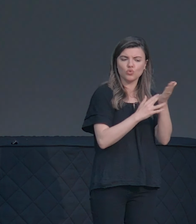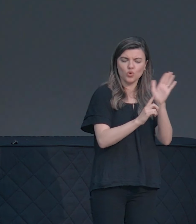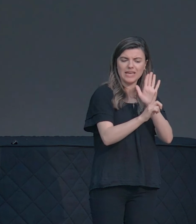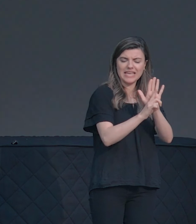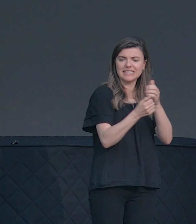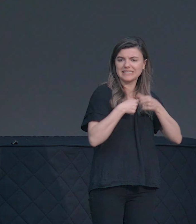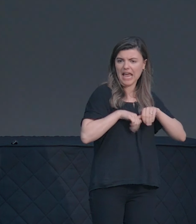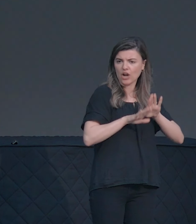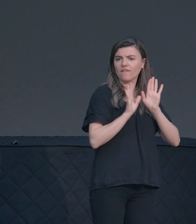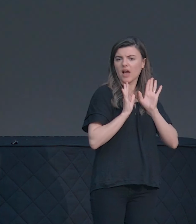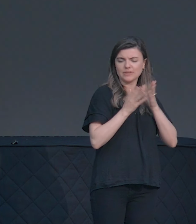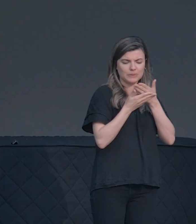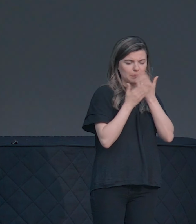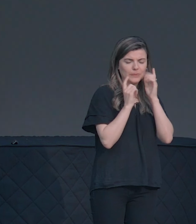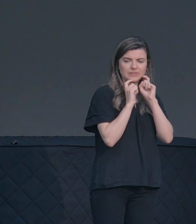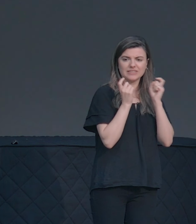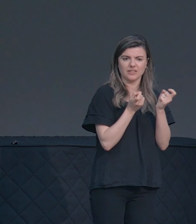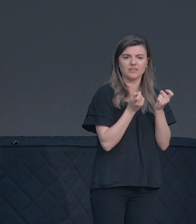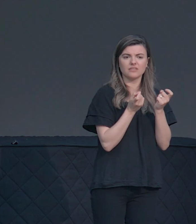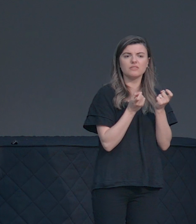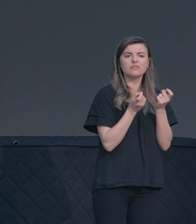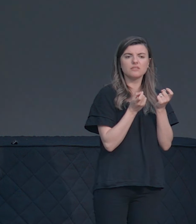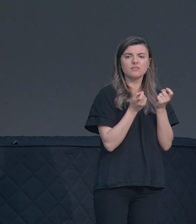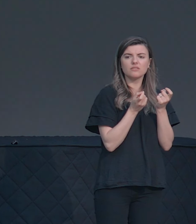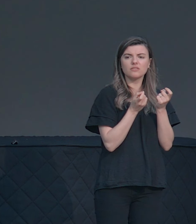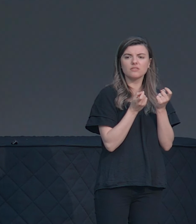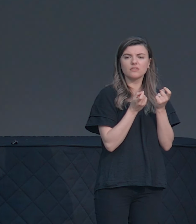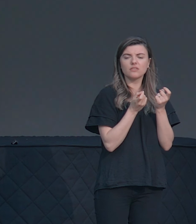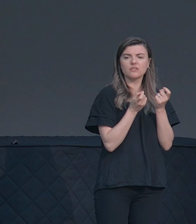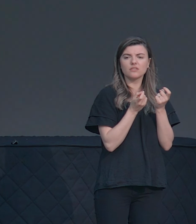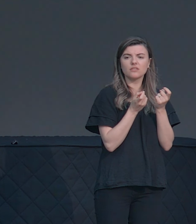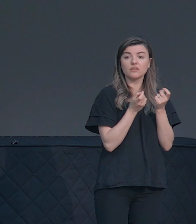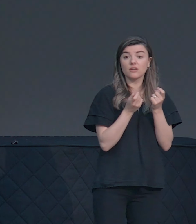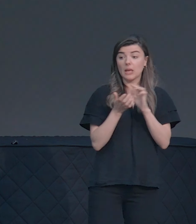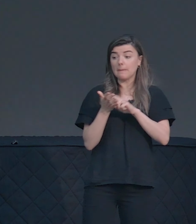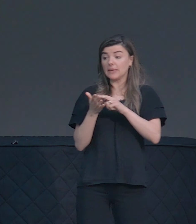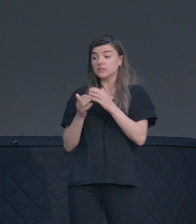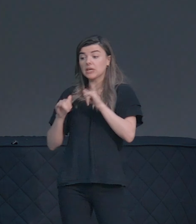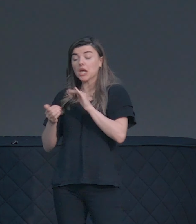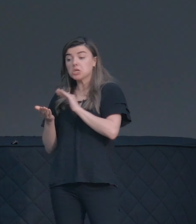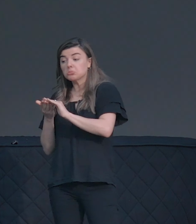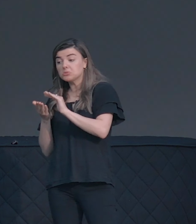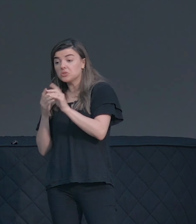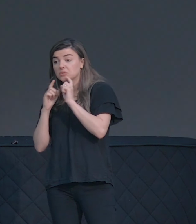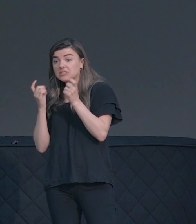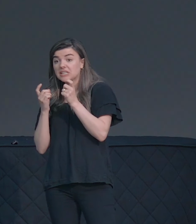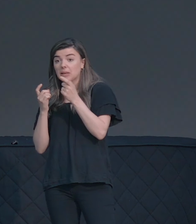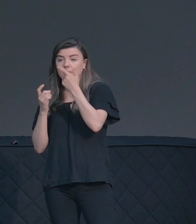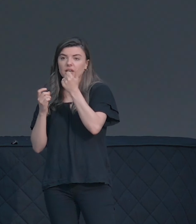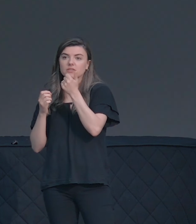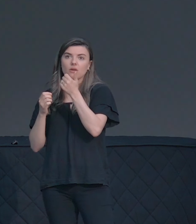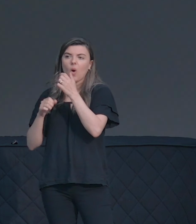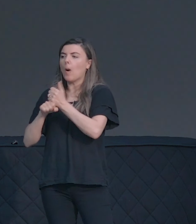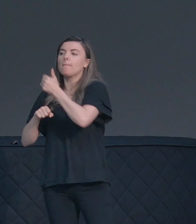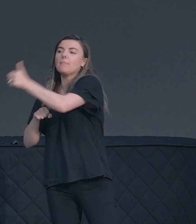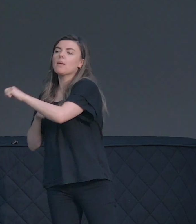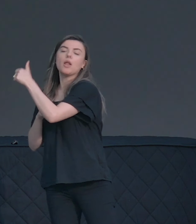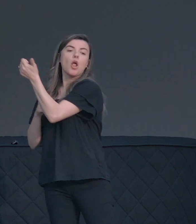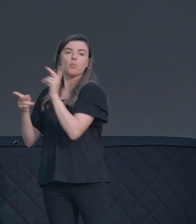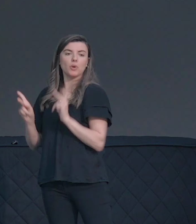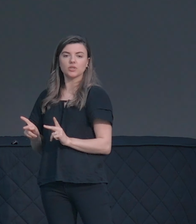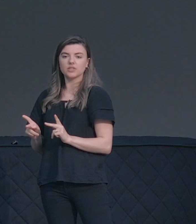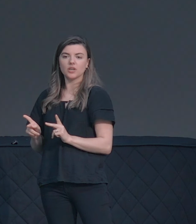sinless Son. And what this means is that we cannot excuse away our sin by attributing it to someone else. You can't